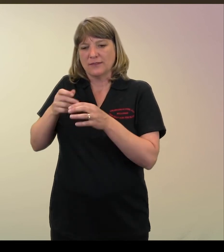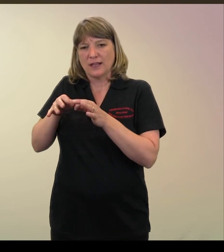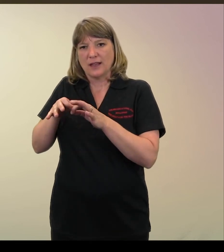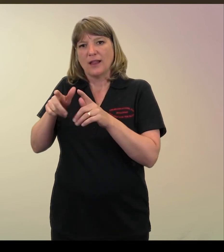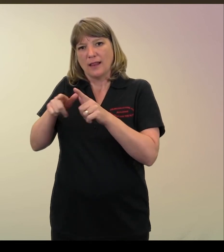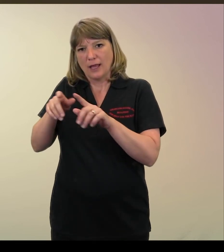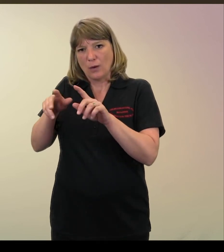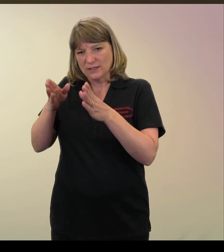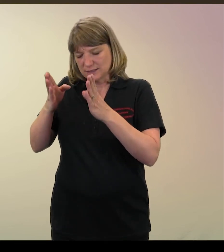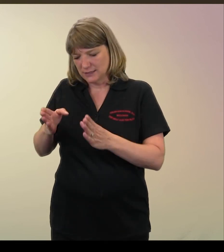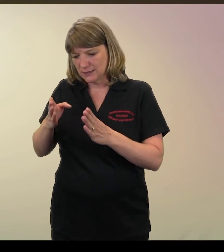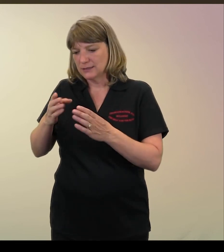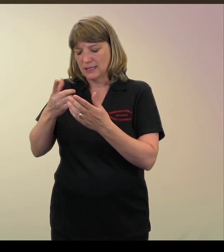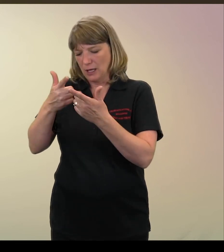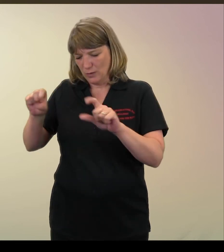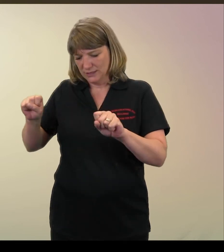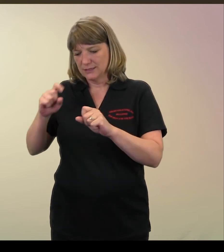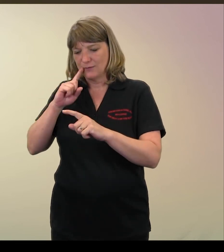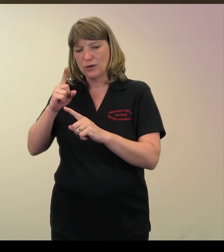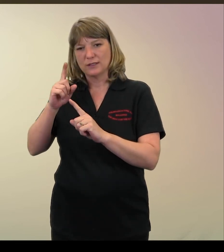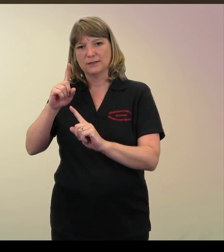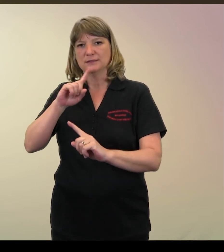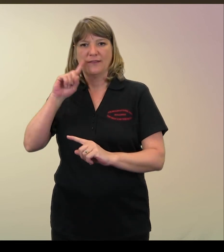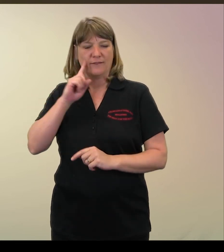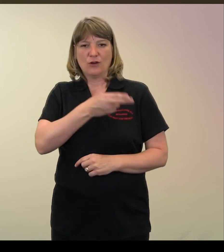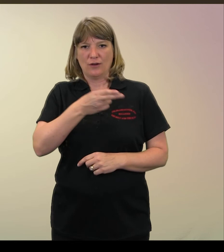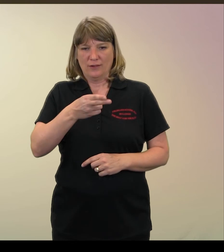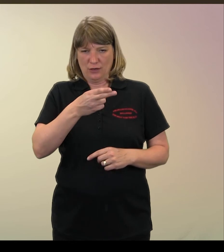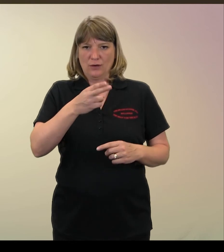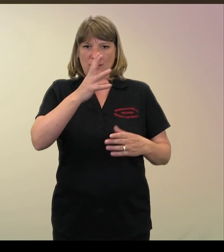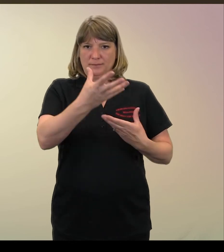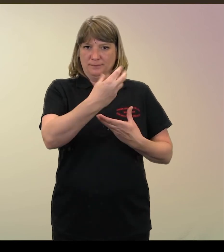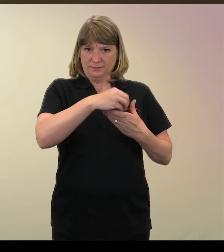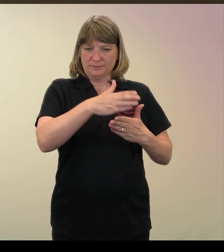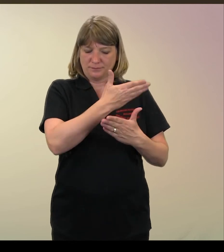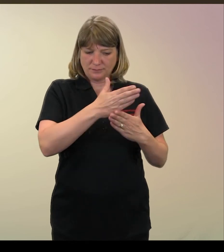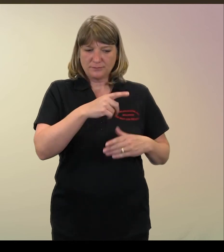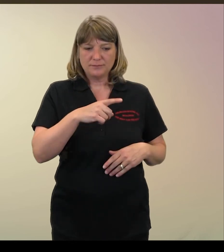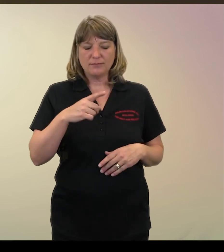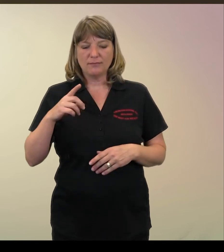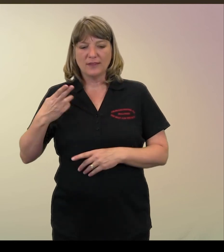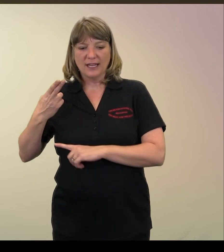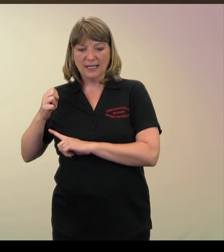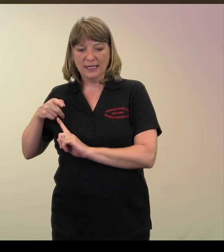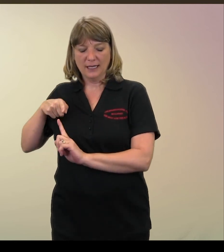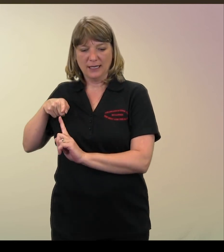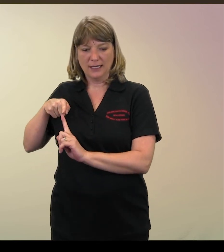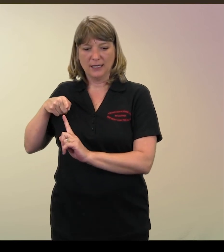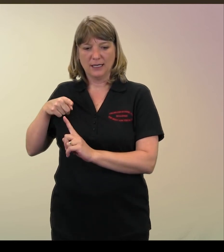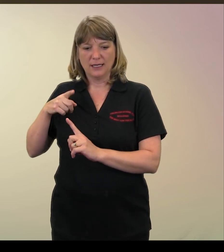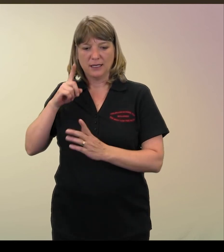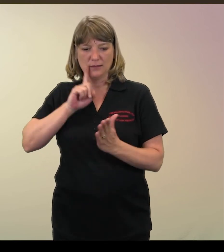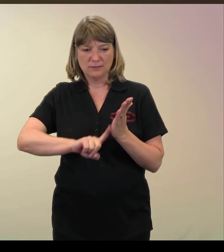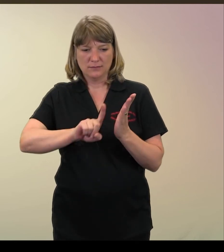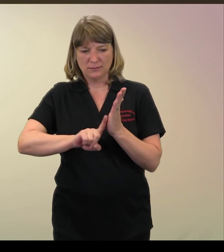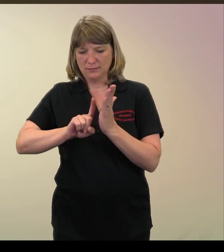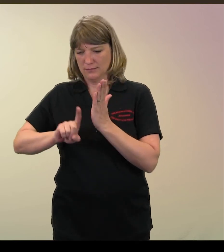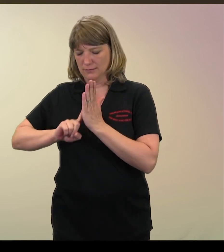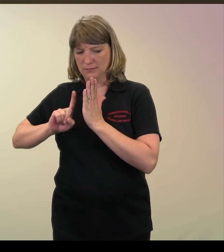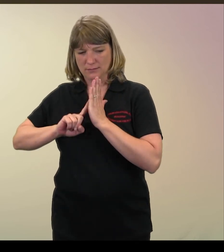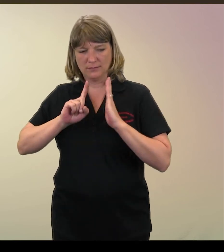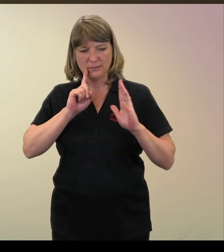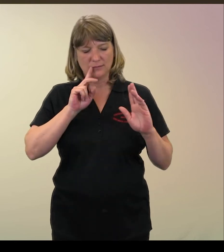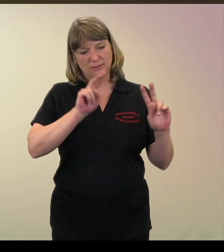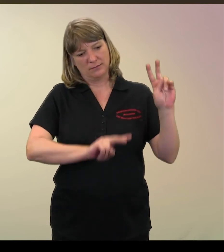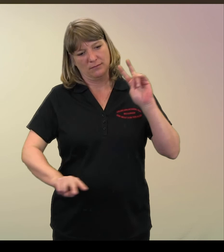who has looked at language features of children with autism who are deaf and hard of hearing. And in his sample